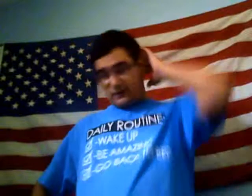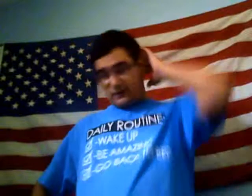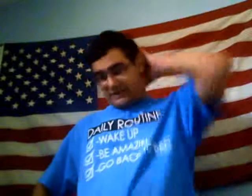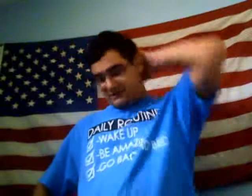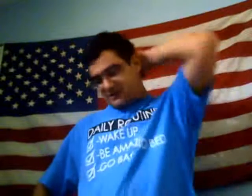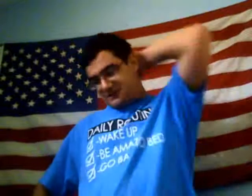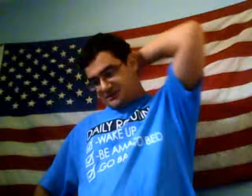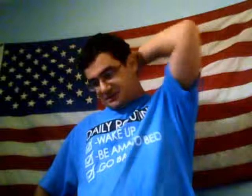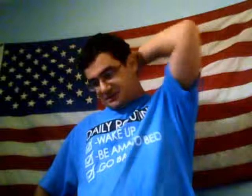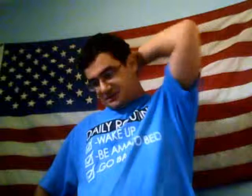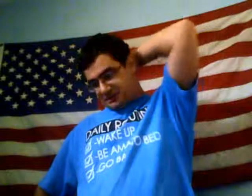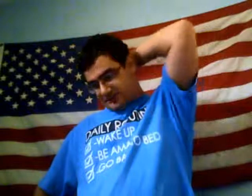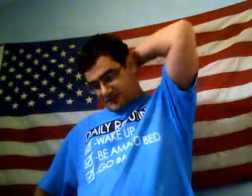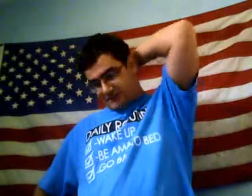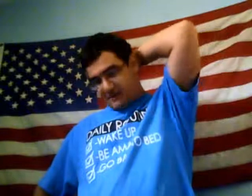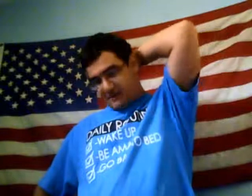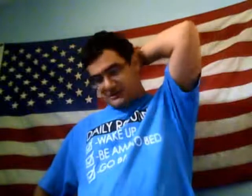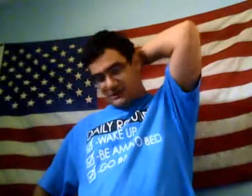What happens is, it's basically